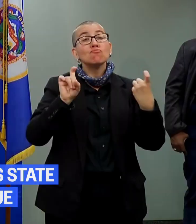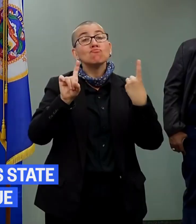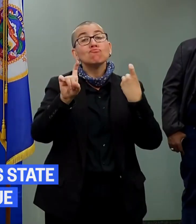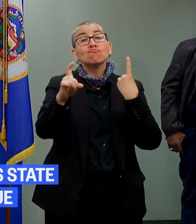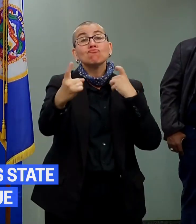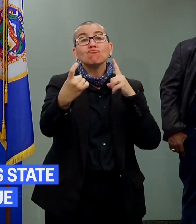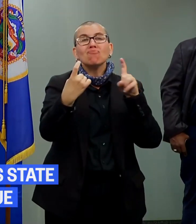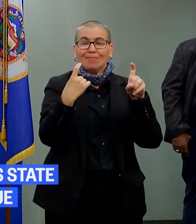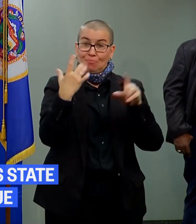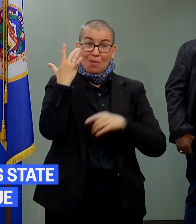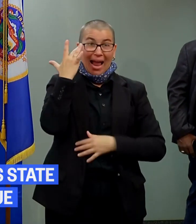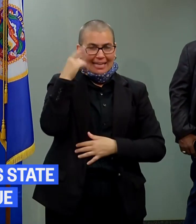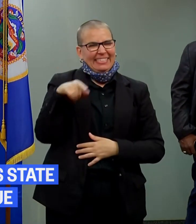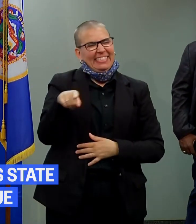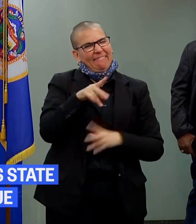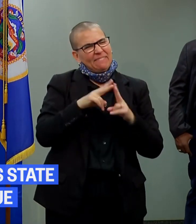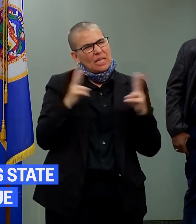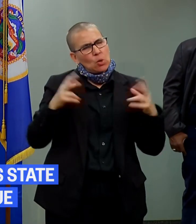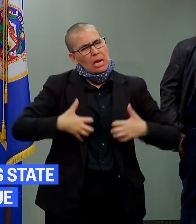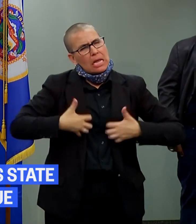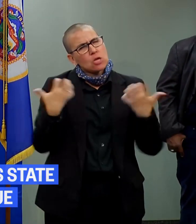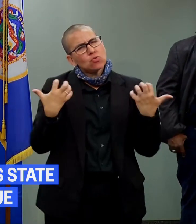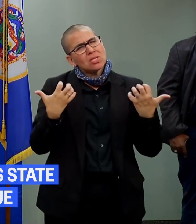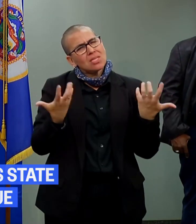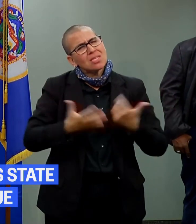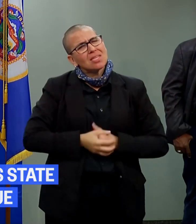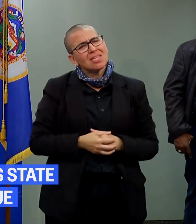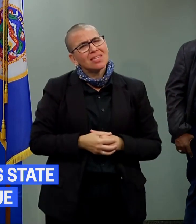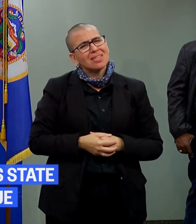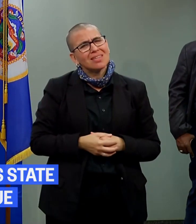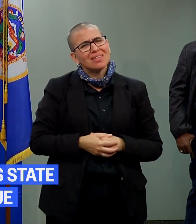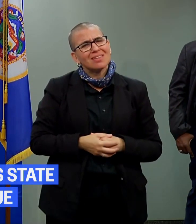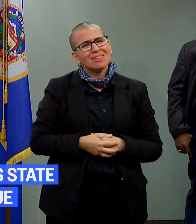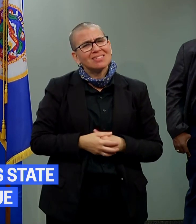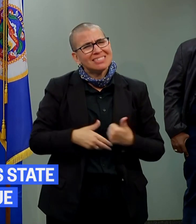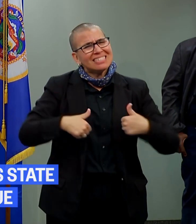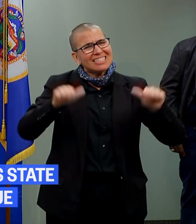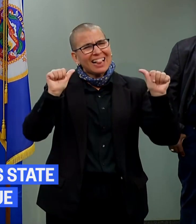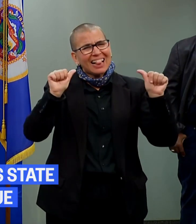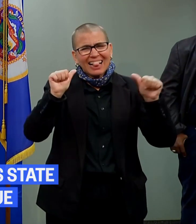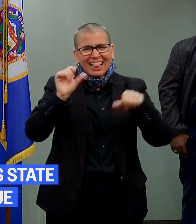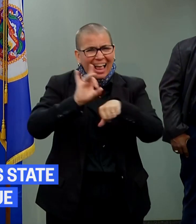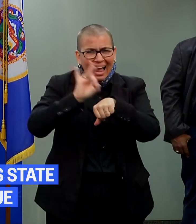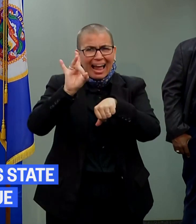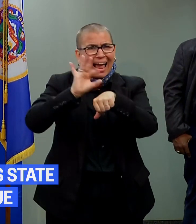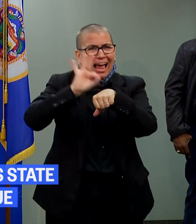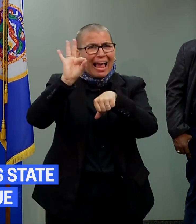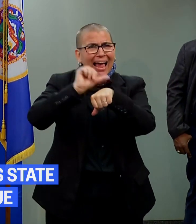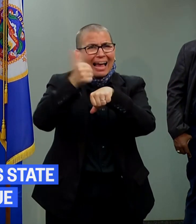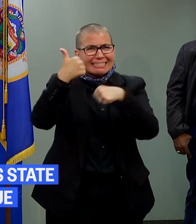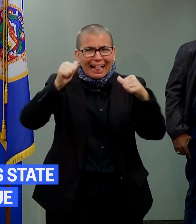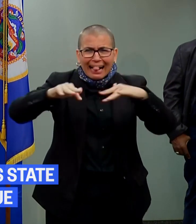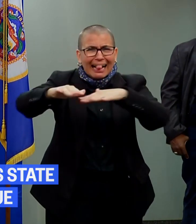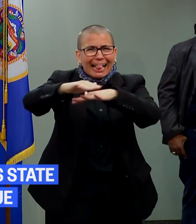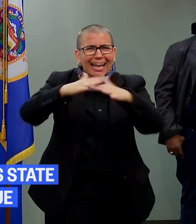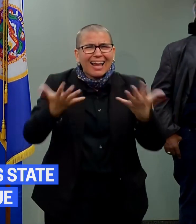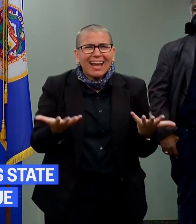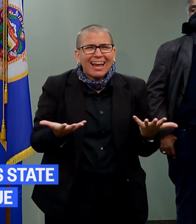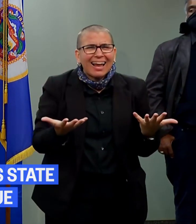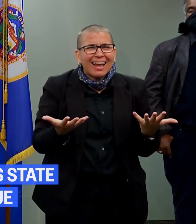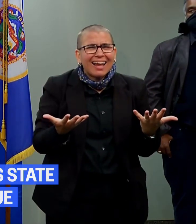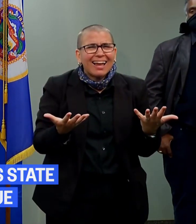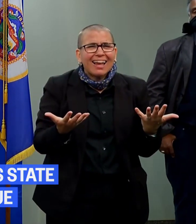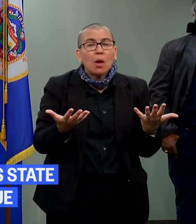They were out on the streets after 8 o'clock. not to cause or thinking about